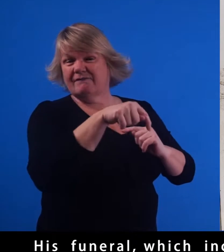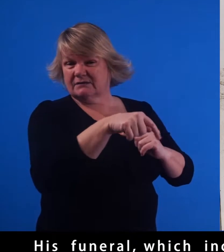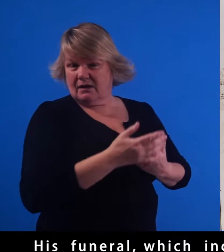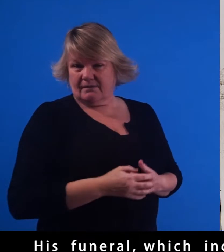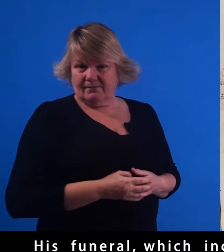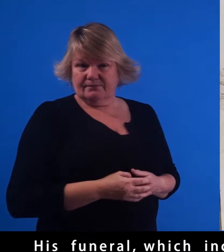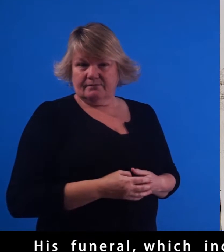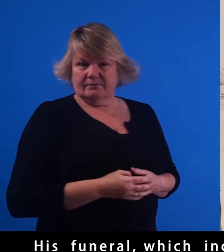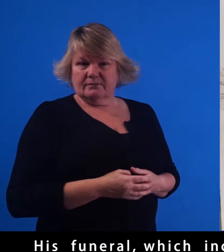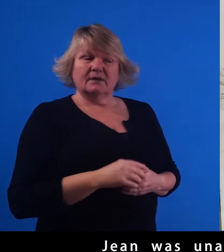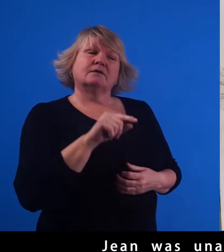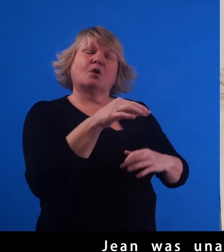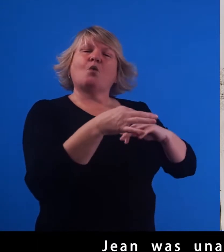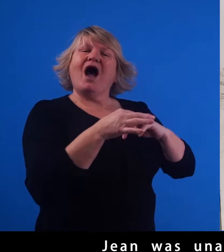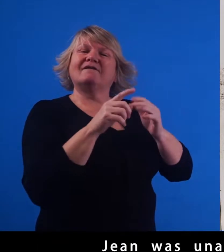days later.